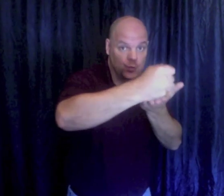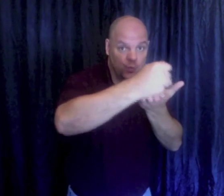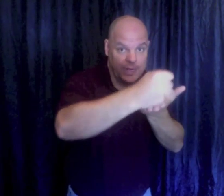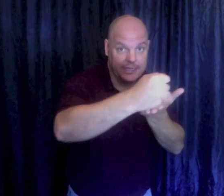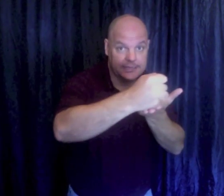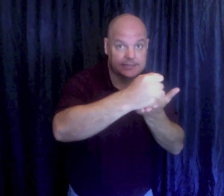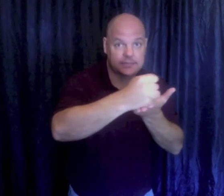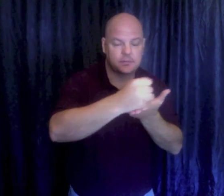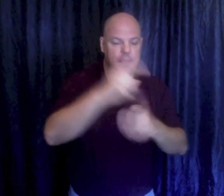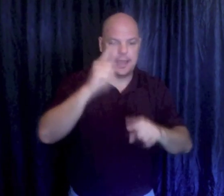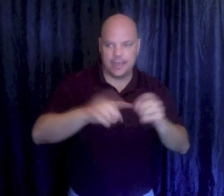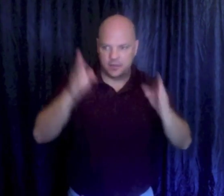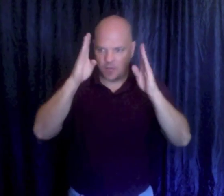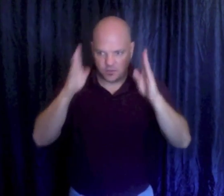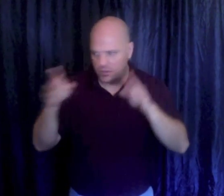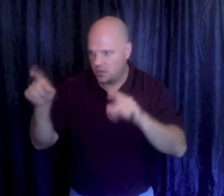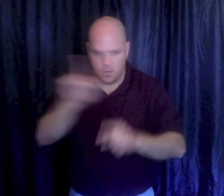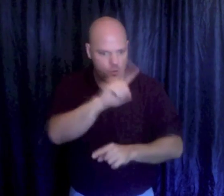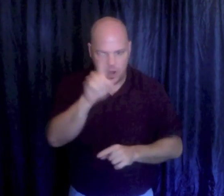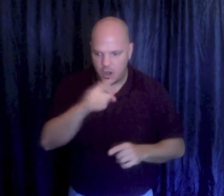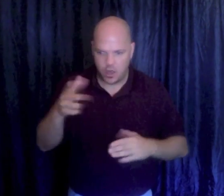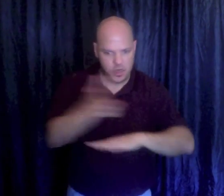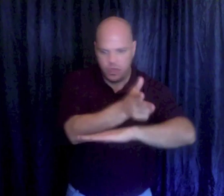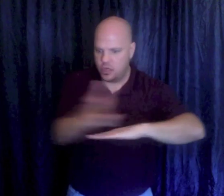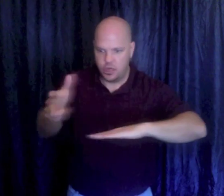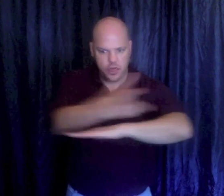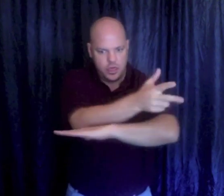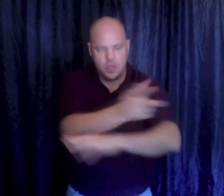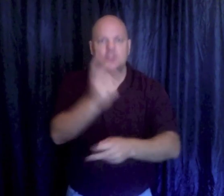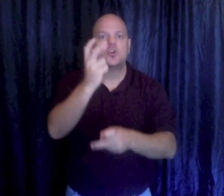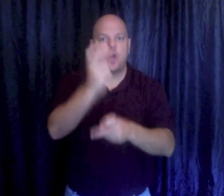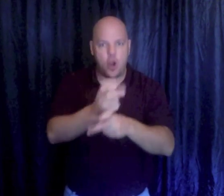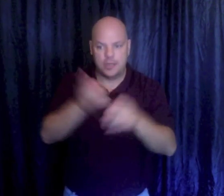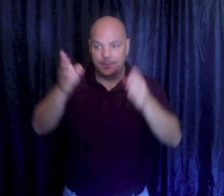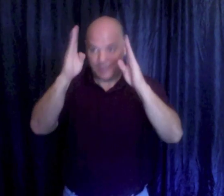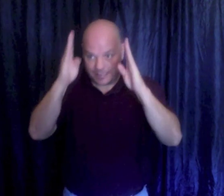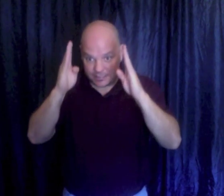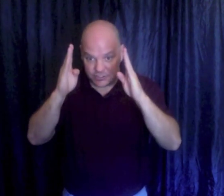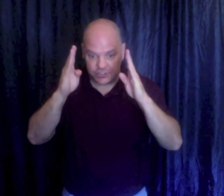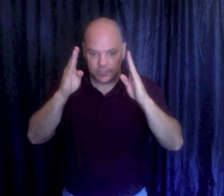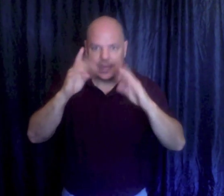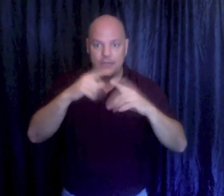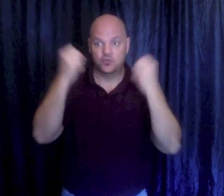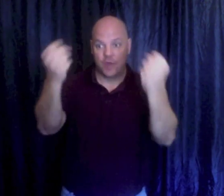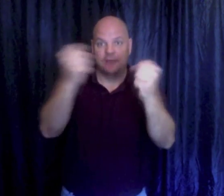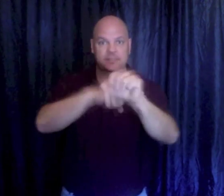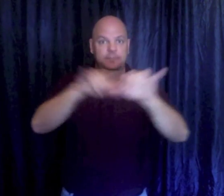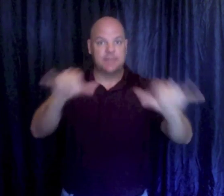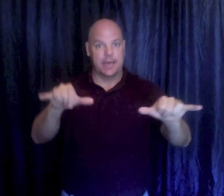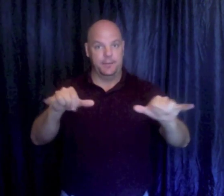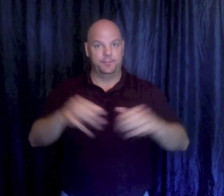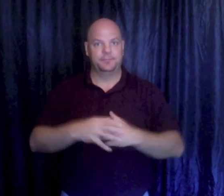It's very hard to be able to do both. Positive effect